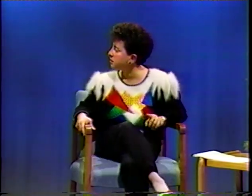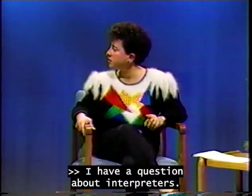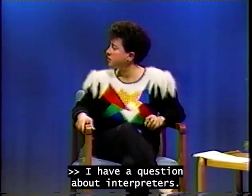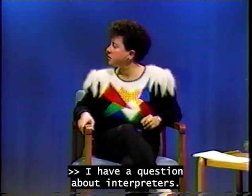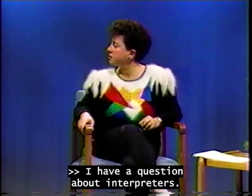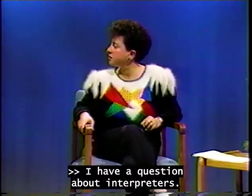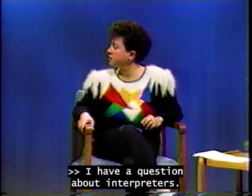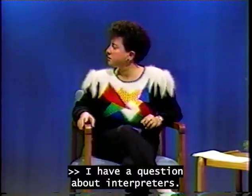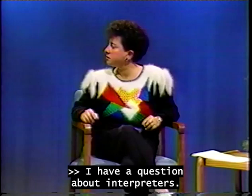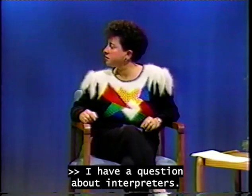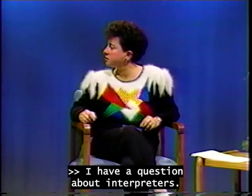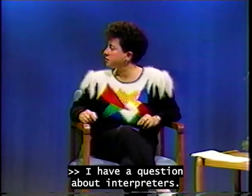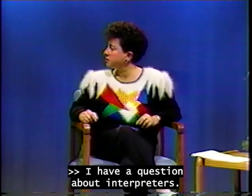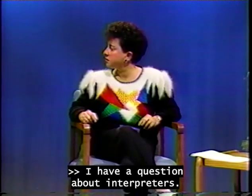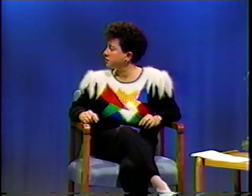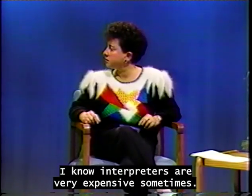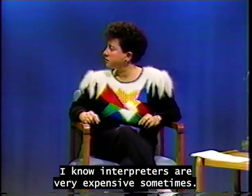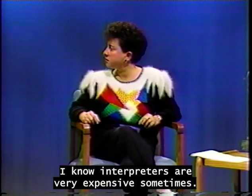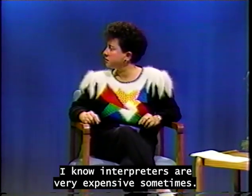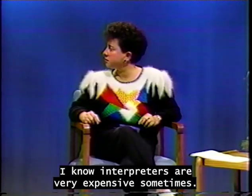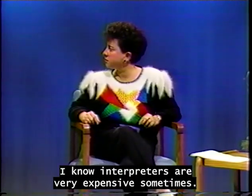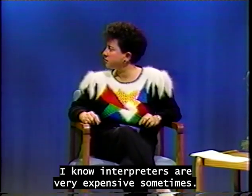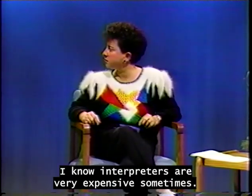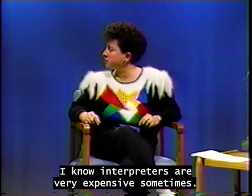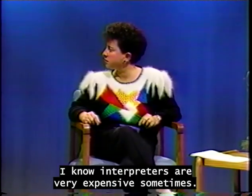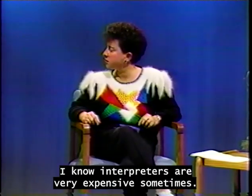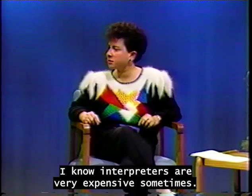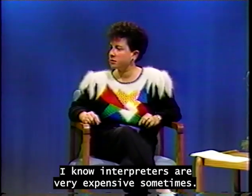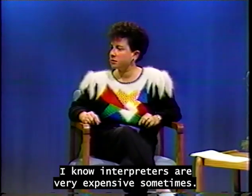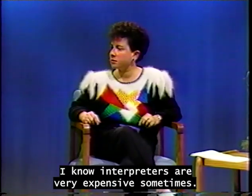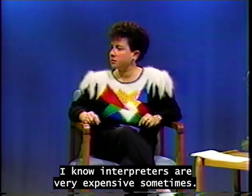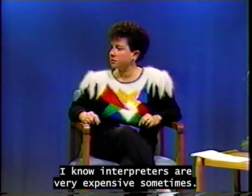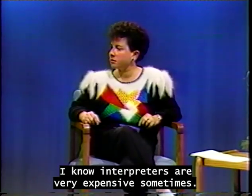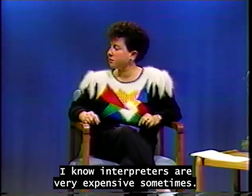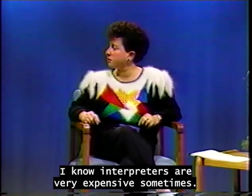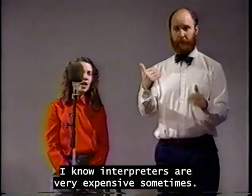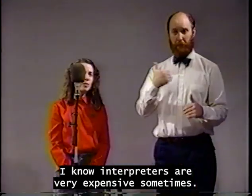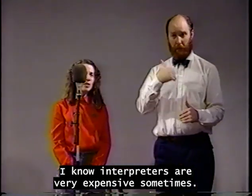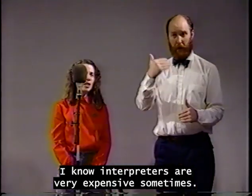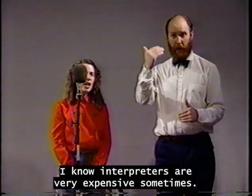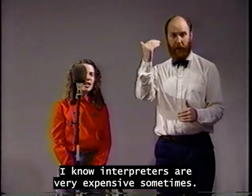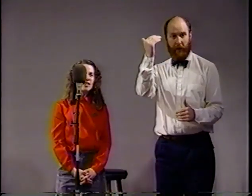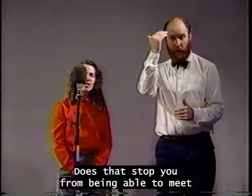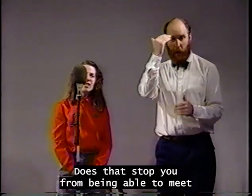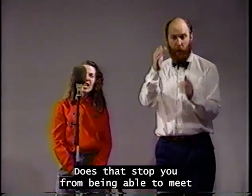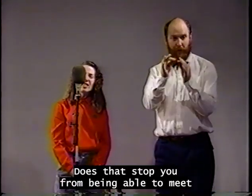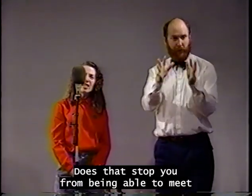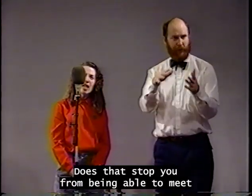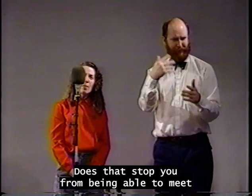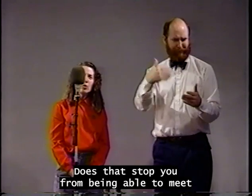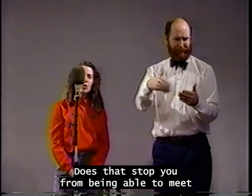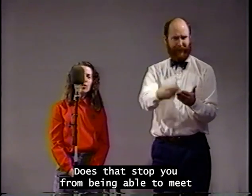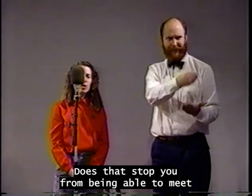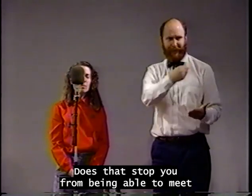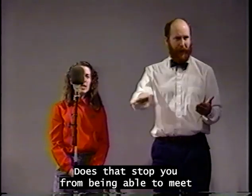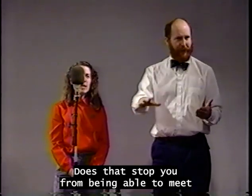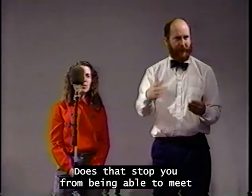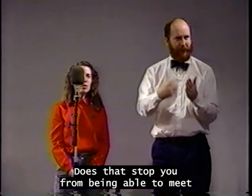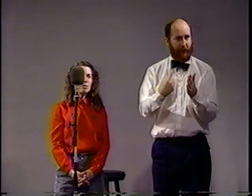I have a question about interpreters. I know interpreters are very expensive sometimes. Does that stop you from being able to meet